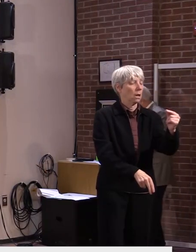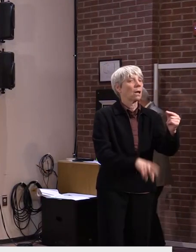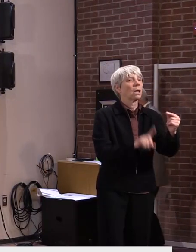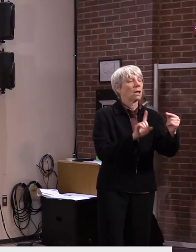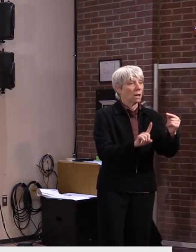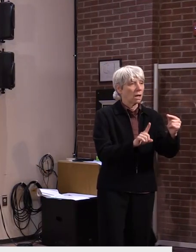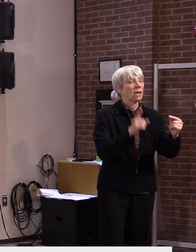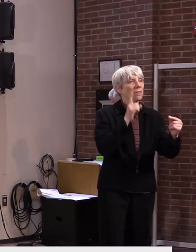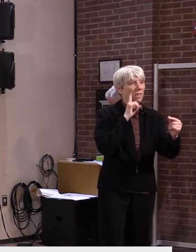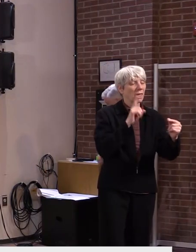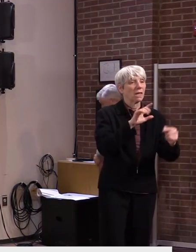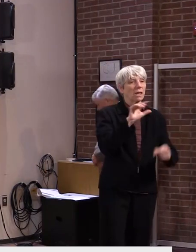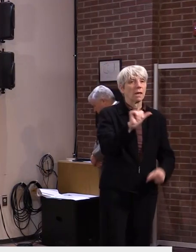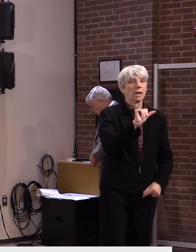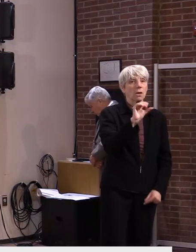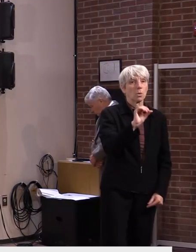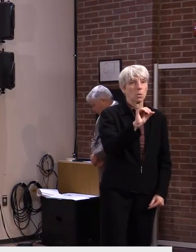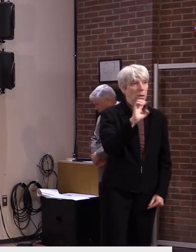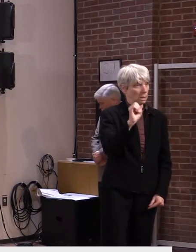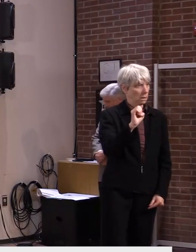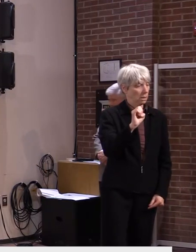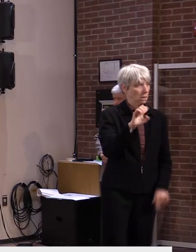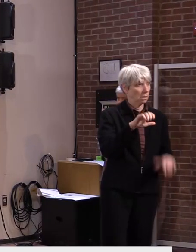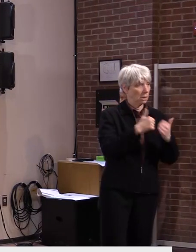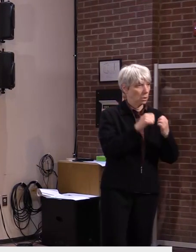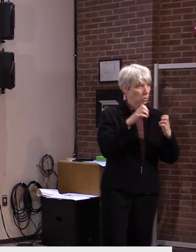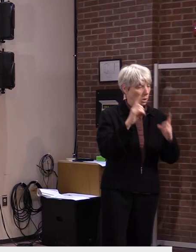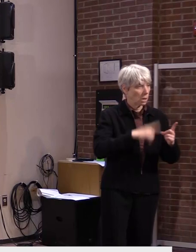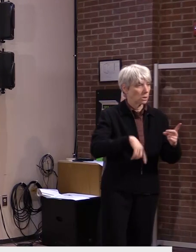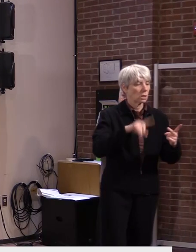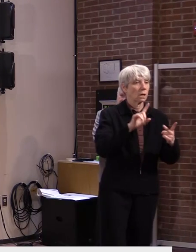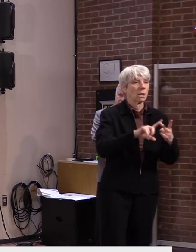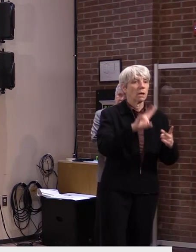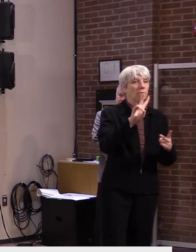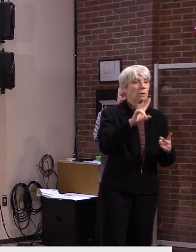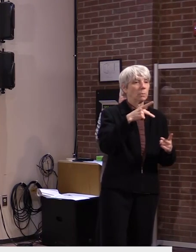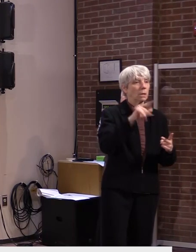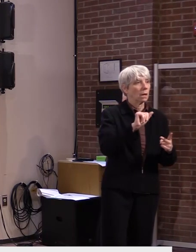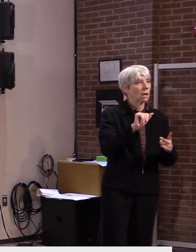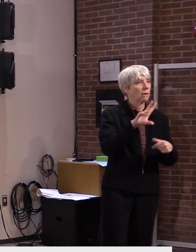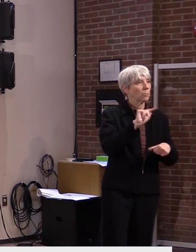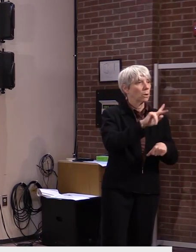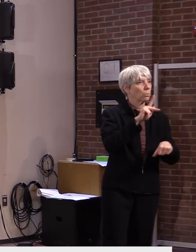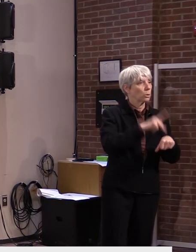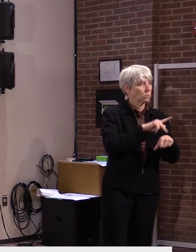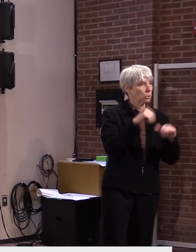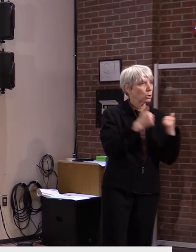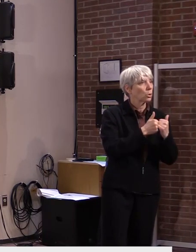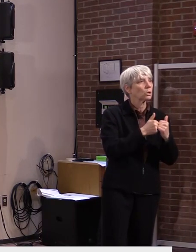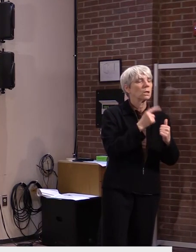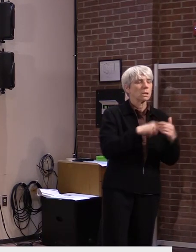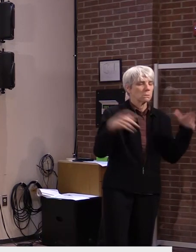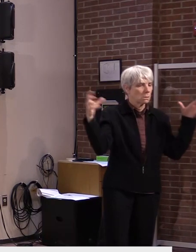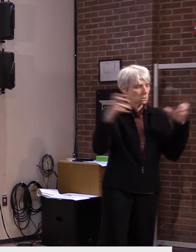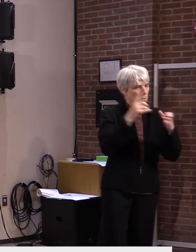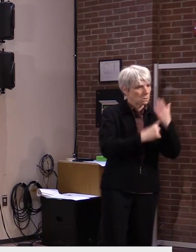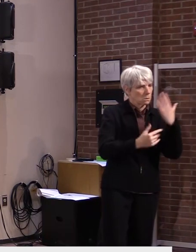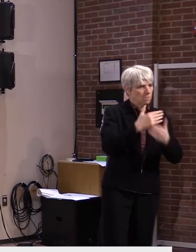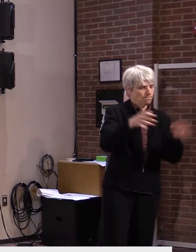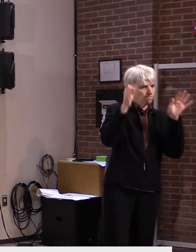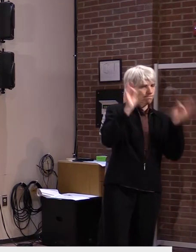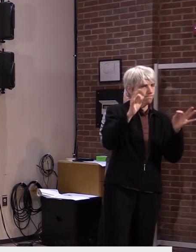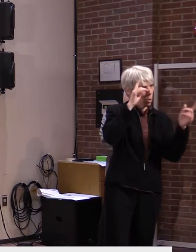I think the Agency of Education, as well as the VPA and others, need to get together and figure